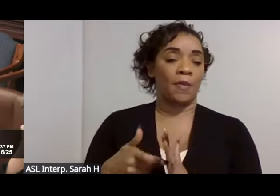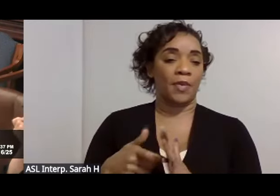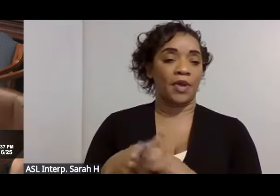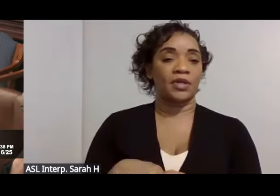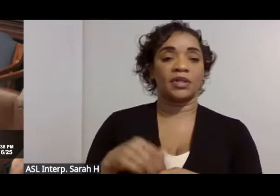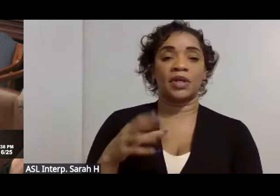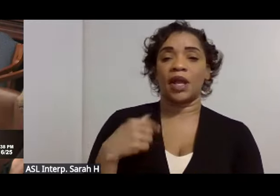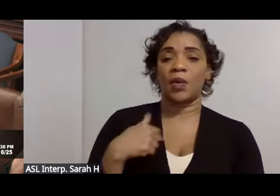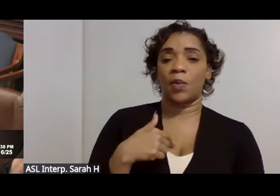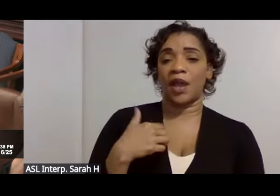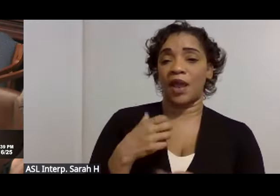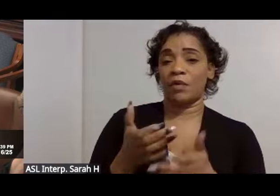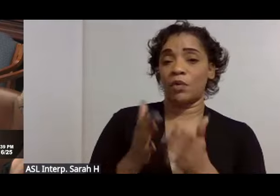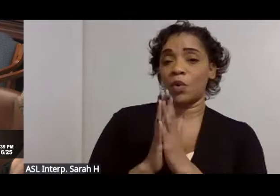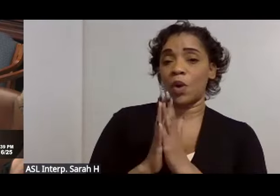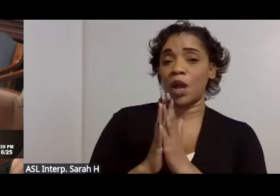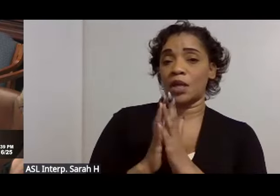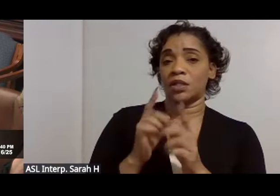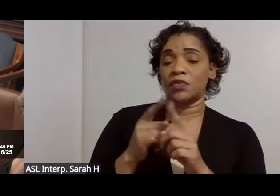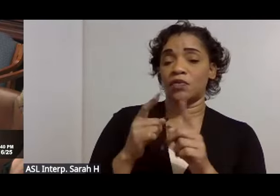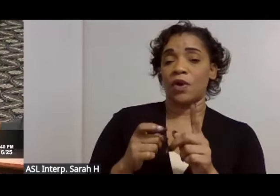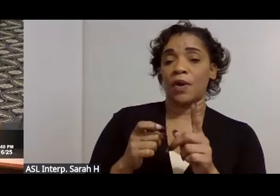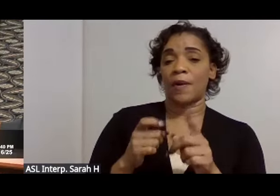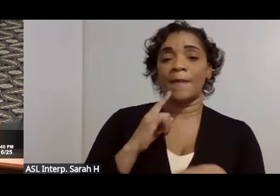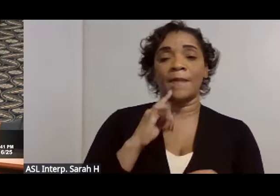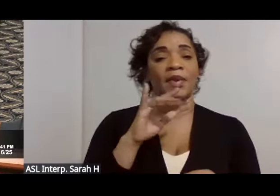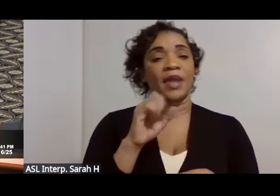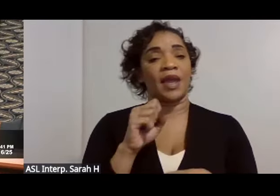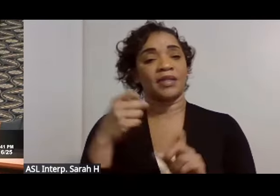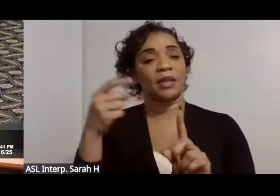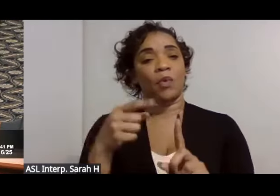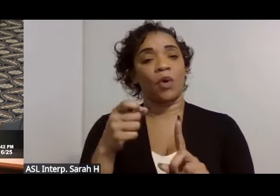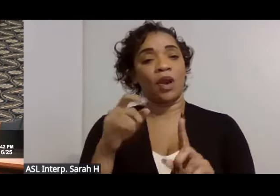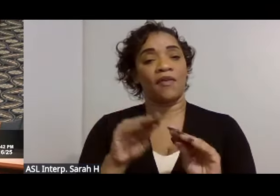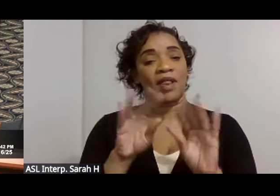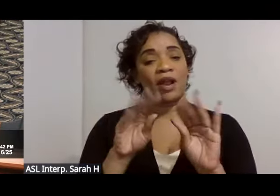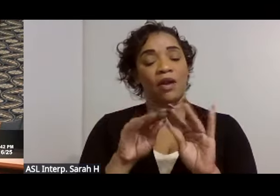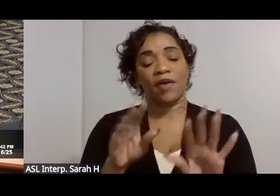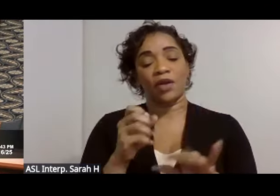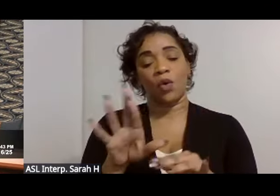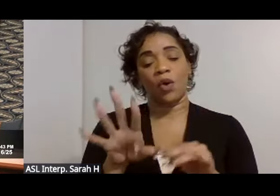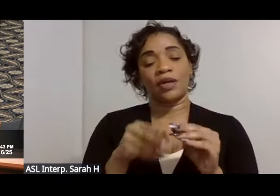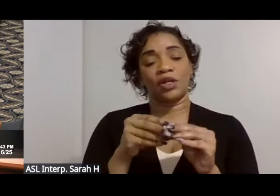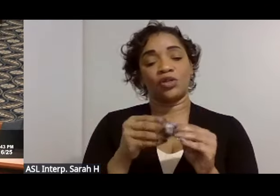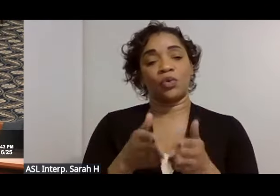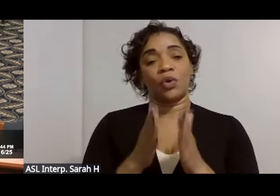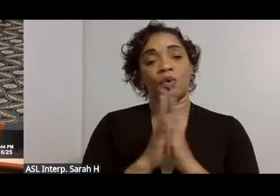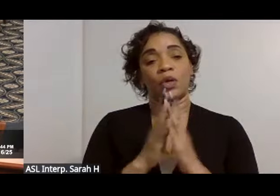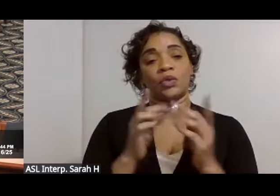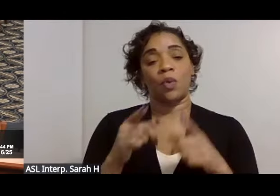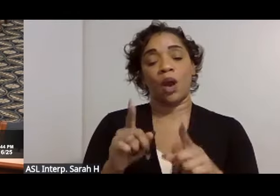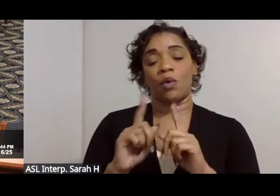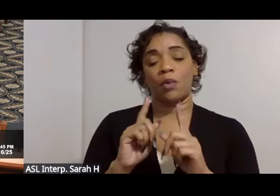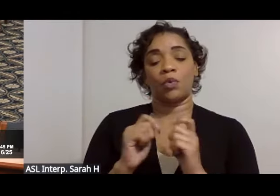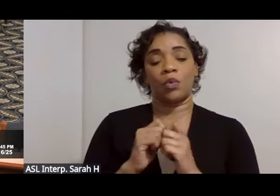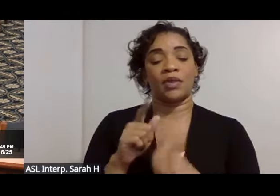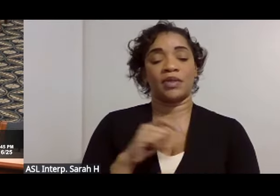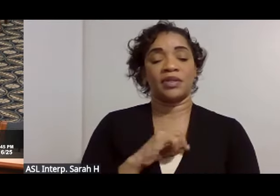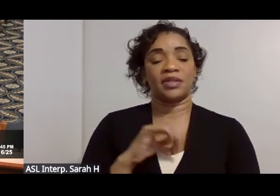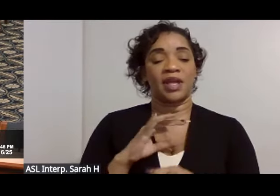from, Yes, just a point of clarification or additional request in communicating with the staff about the form of